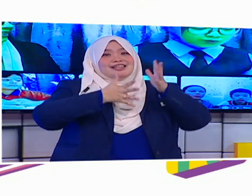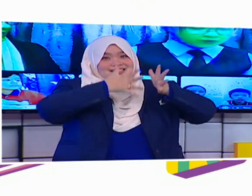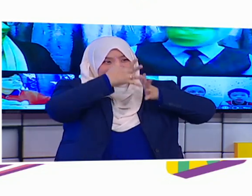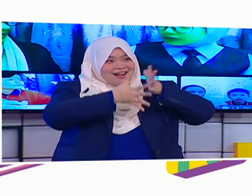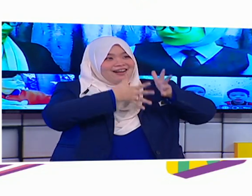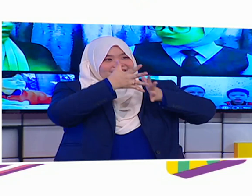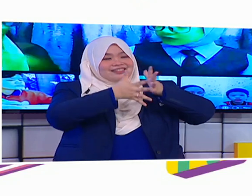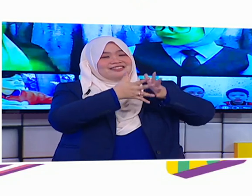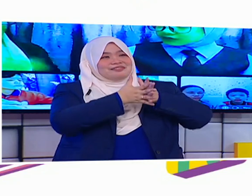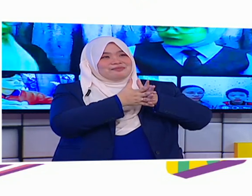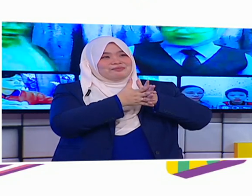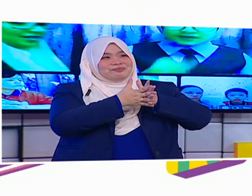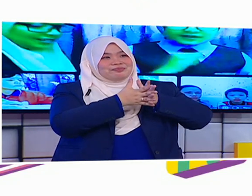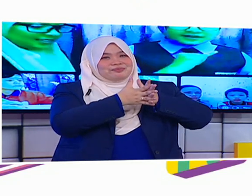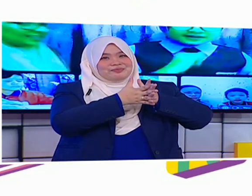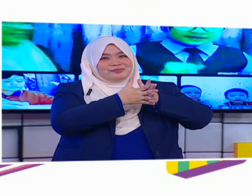Dahlia sign.